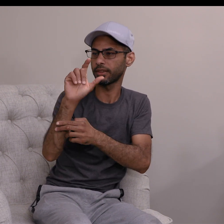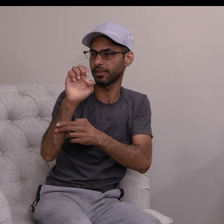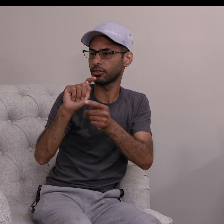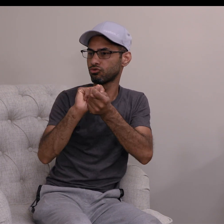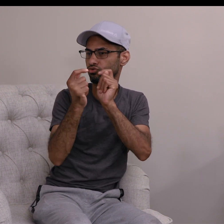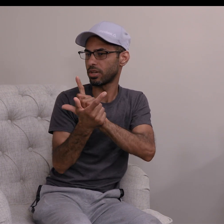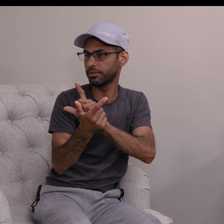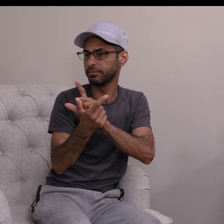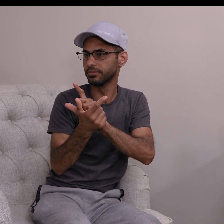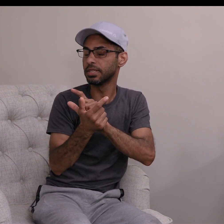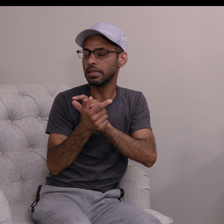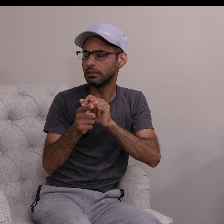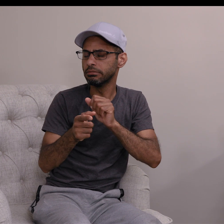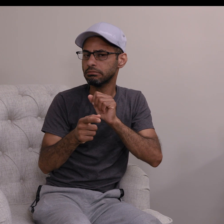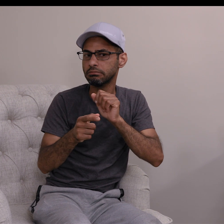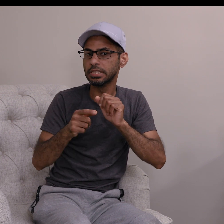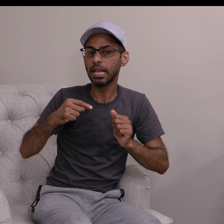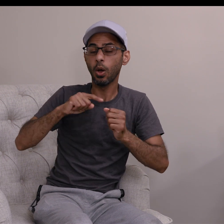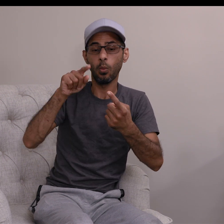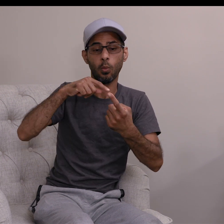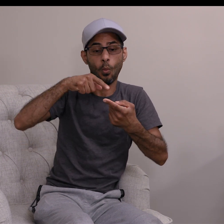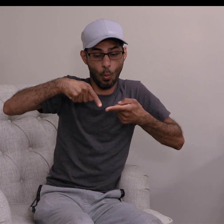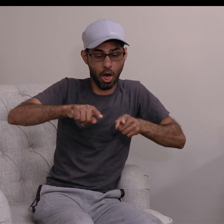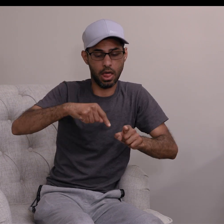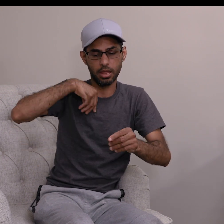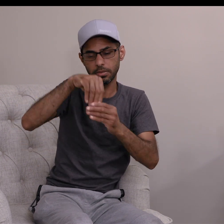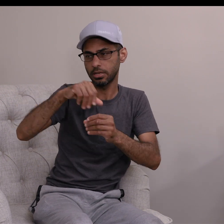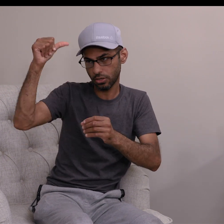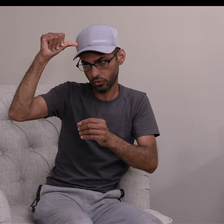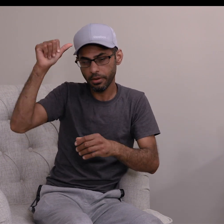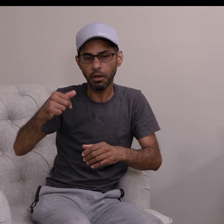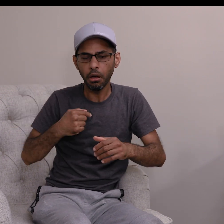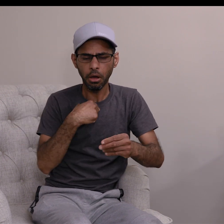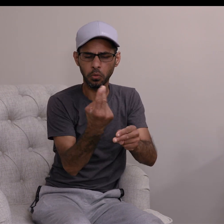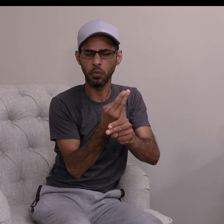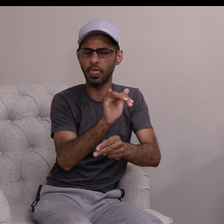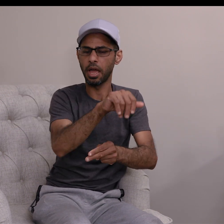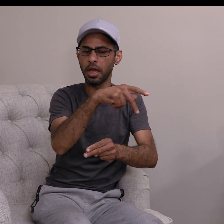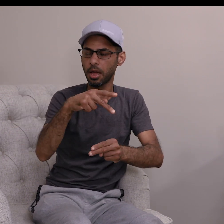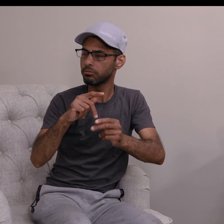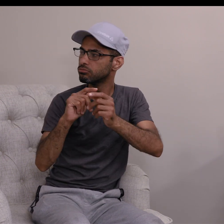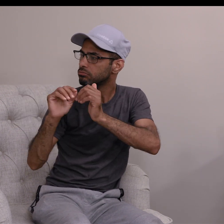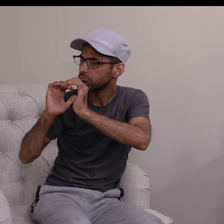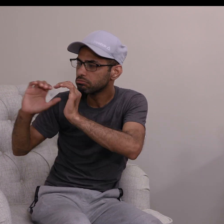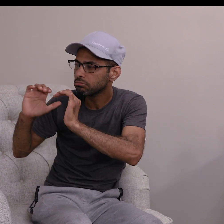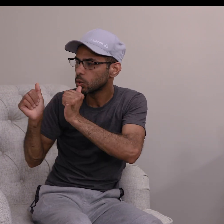app called, Google Translate. While I am in Iraq, I actually use that app